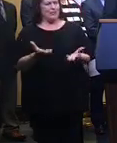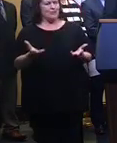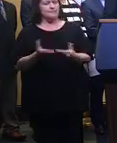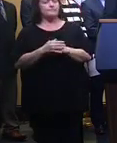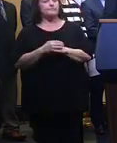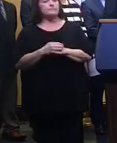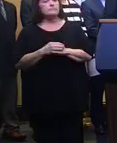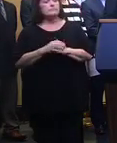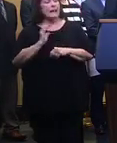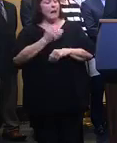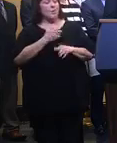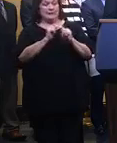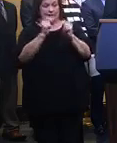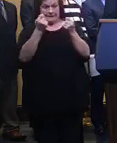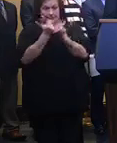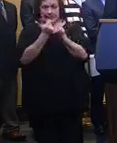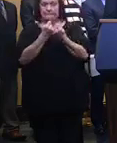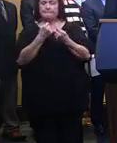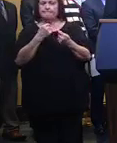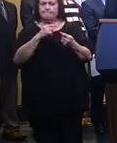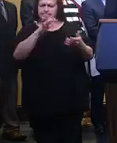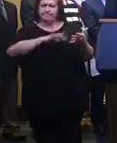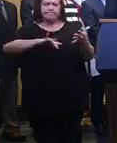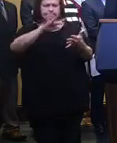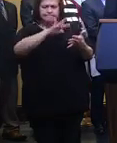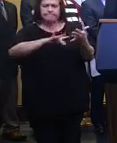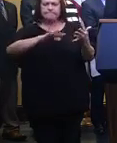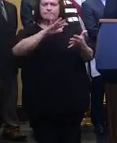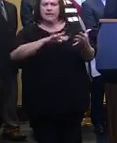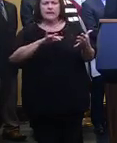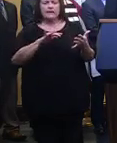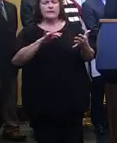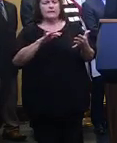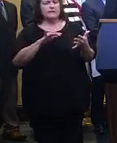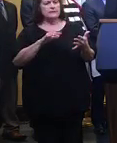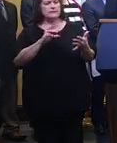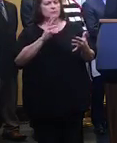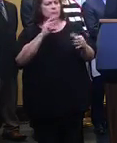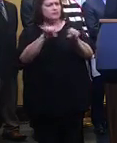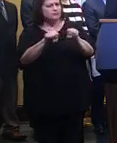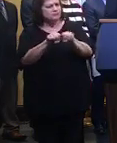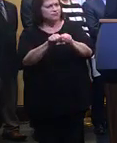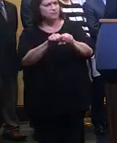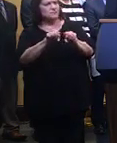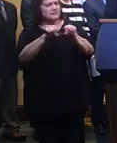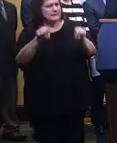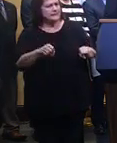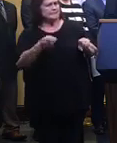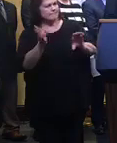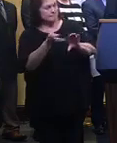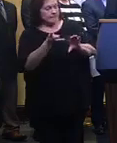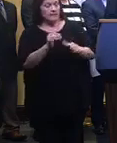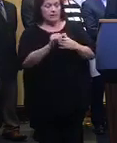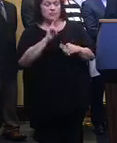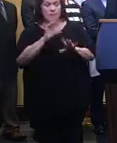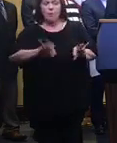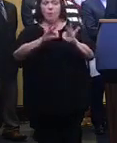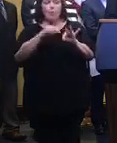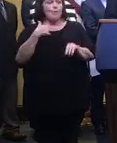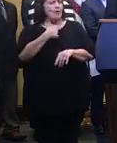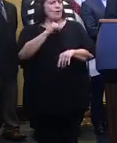The Timer team is looking at the city's drainage system, comprehensive in a way that's pretty innovative, and it's a big deal. We don't have all